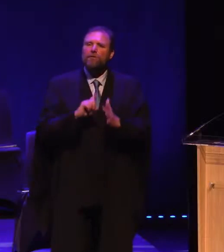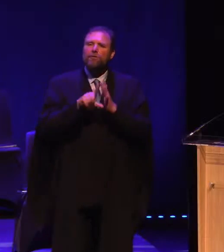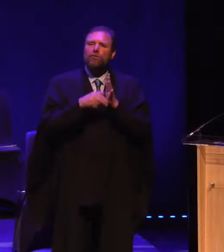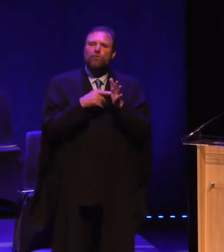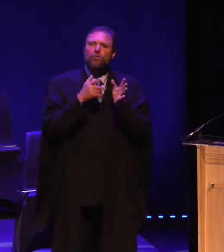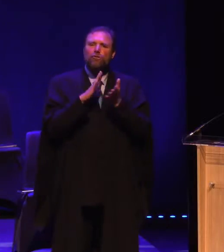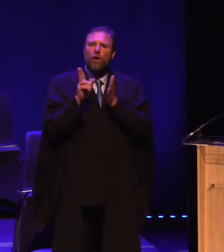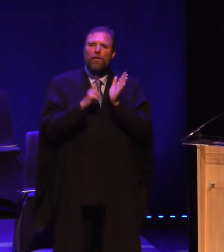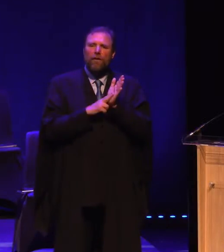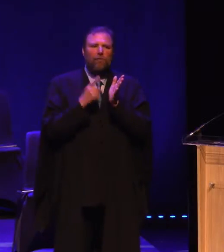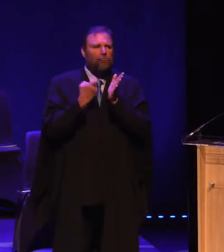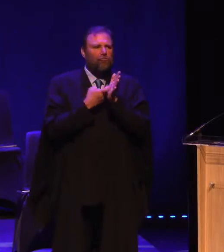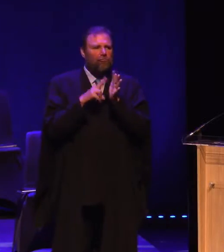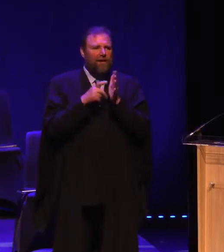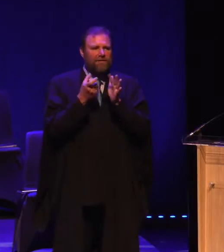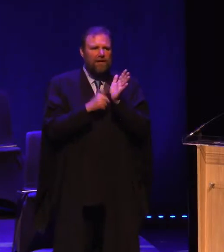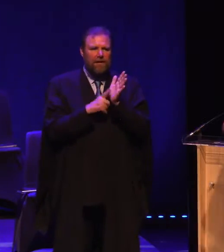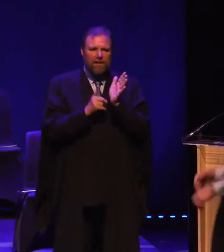Jonathan Rendell.